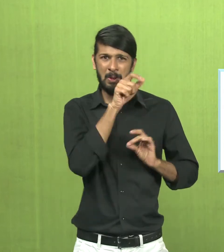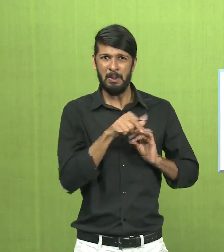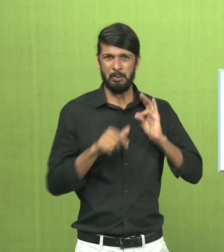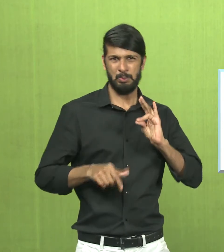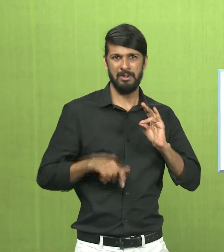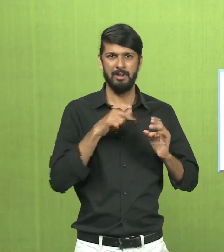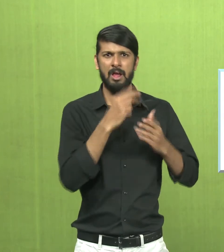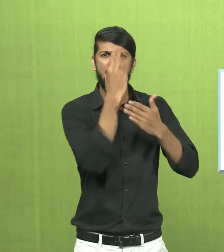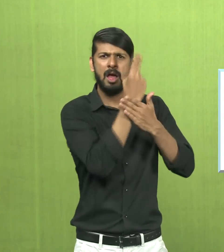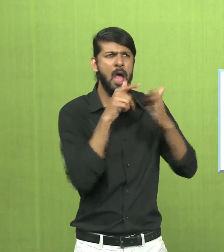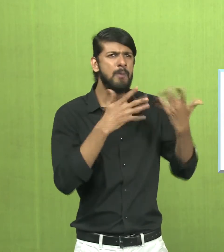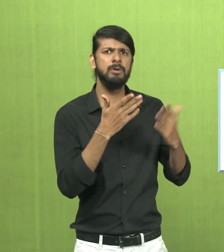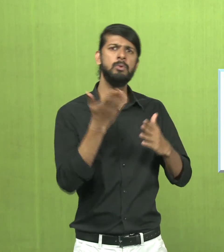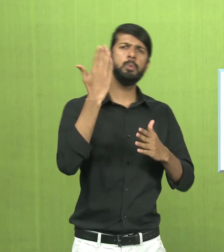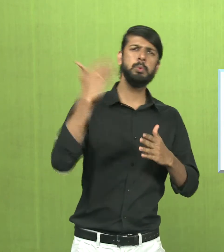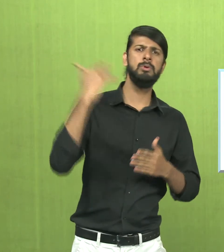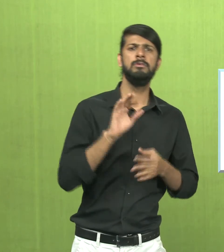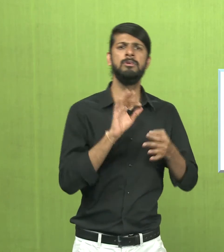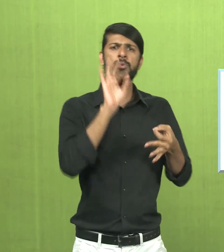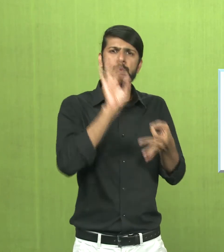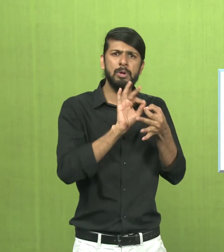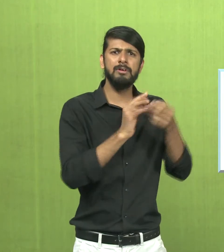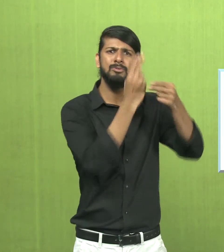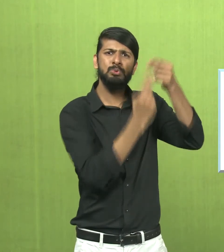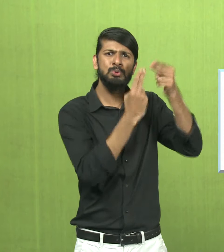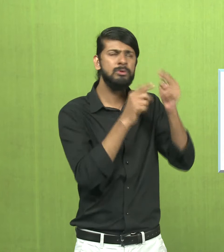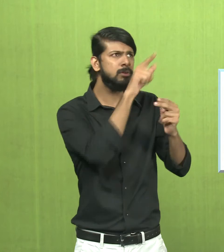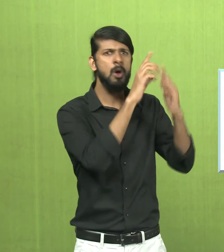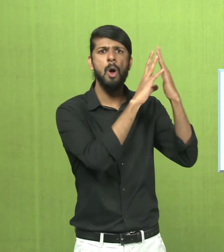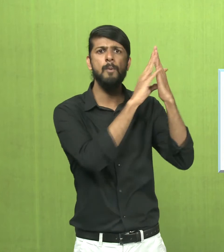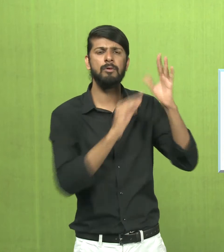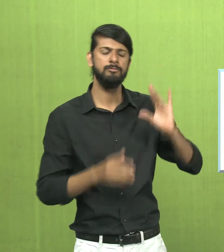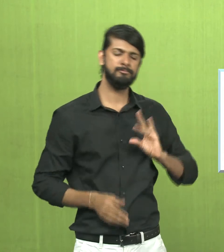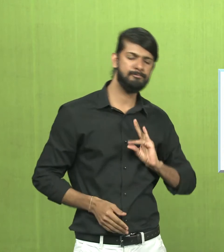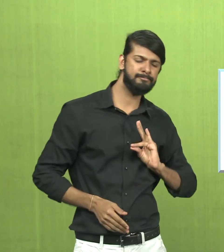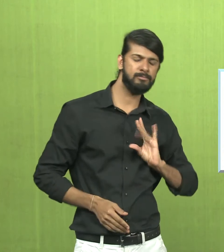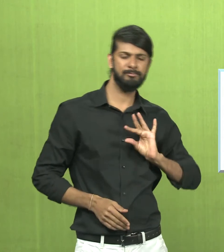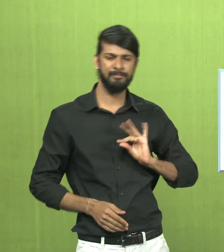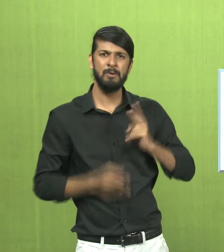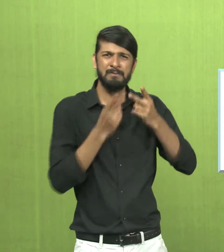This painting is a replica of traditional compositions.